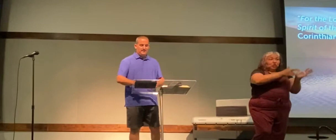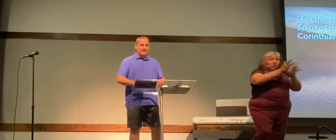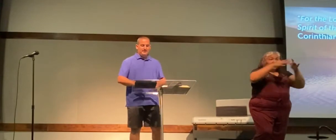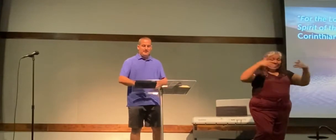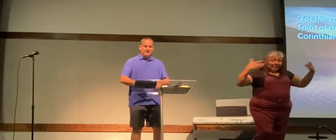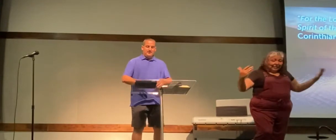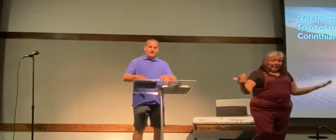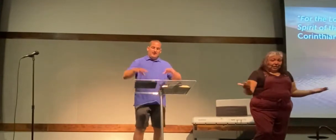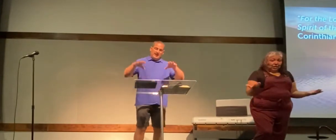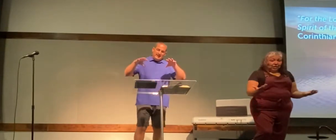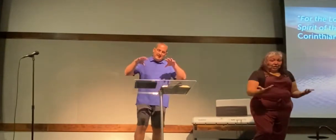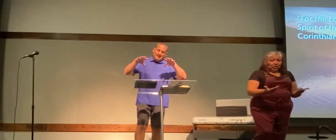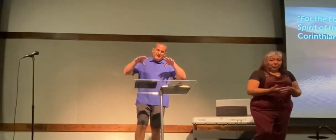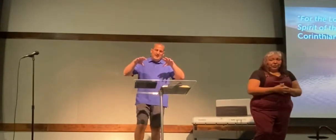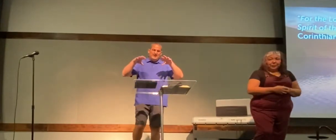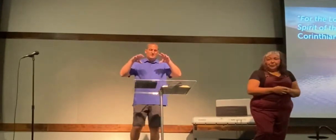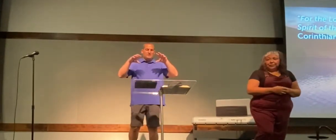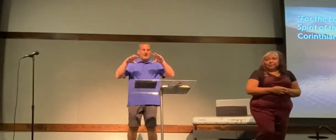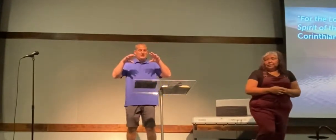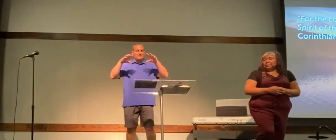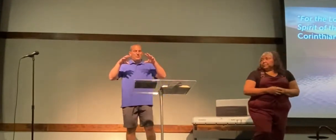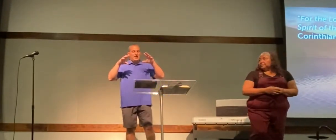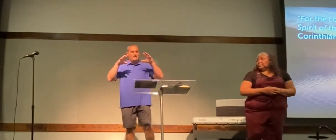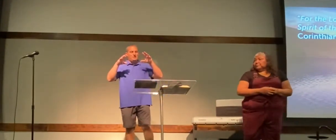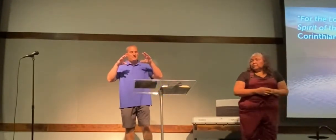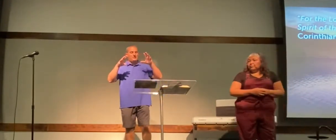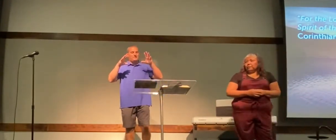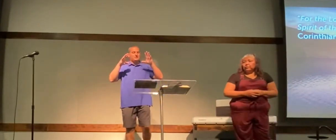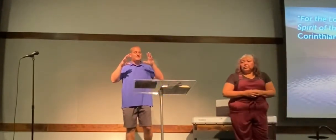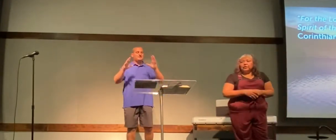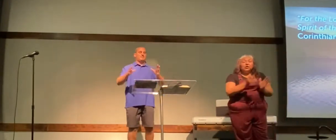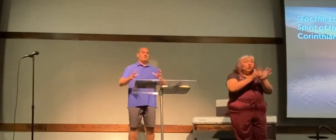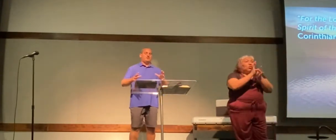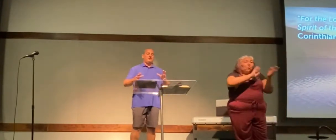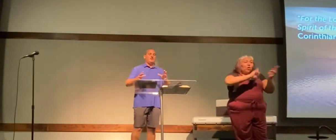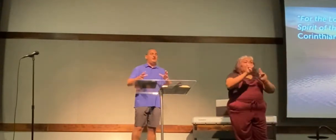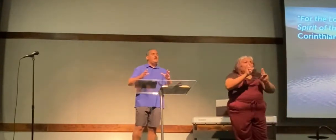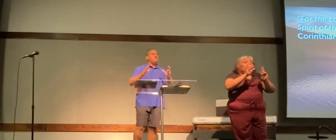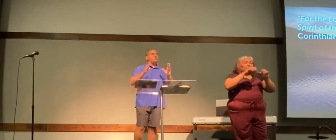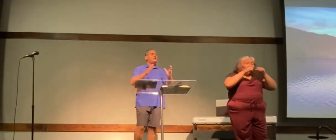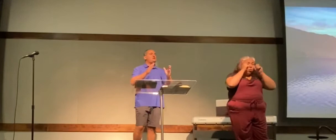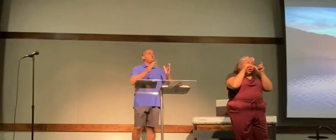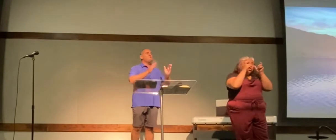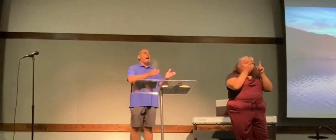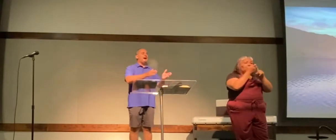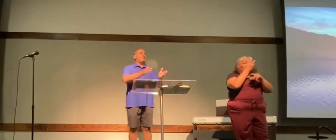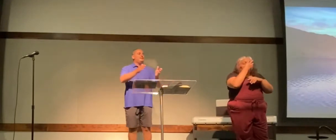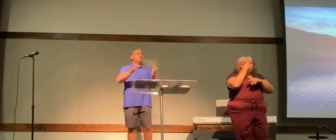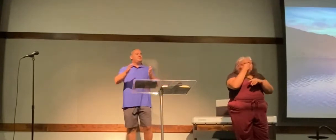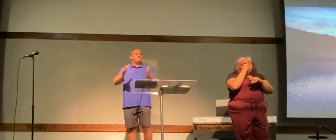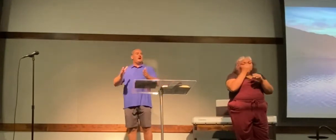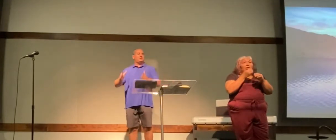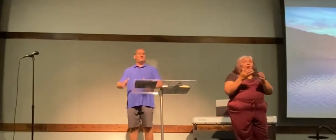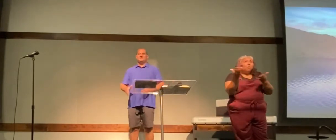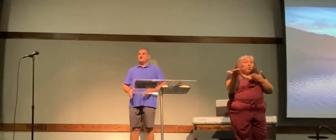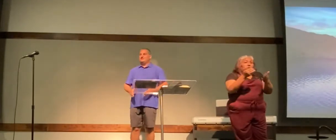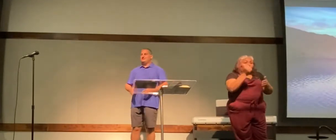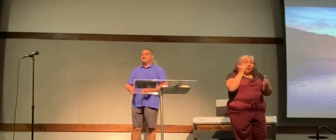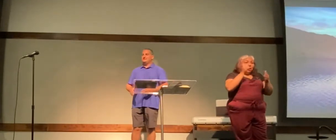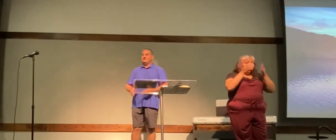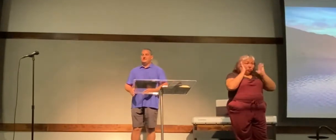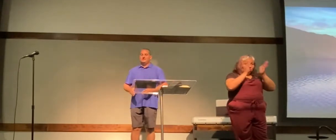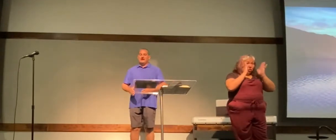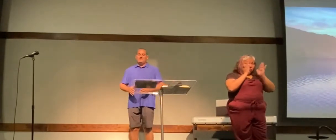here. And he is ready to wake you from your slumber and bring you back to